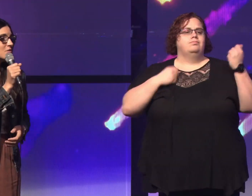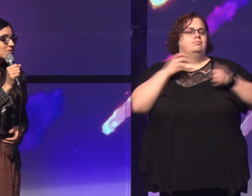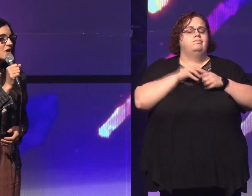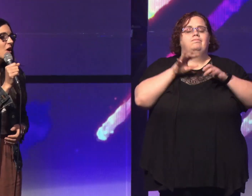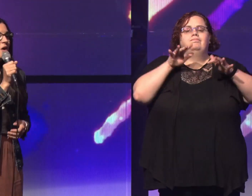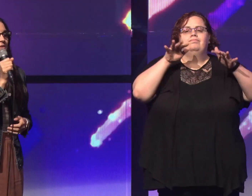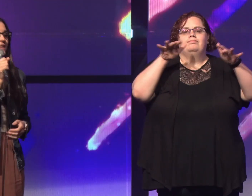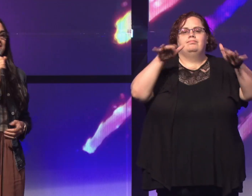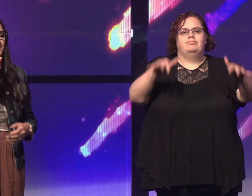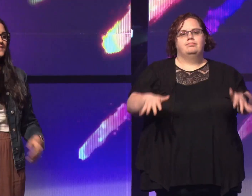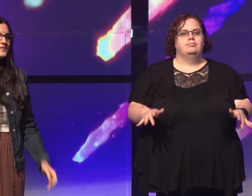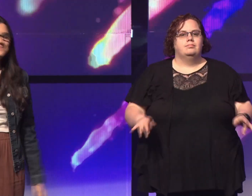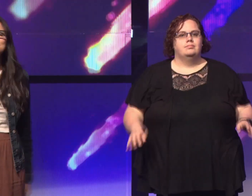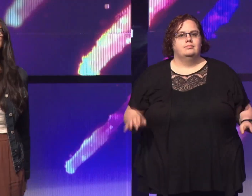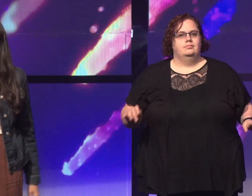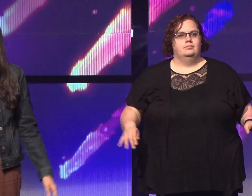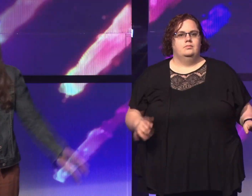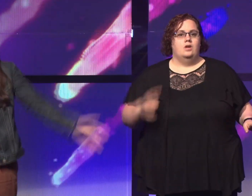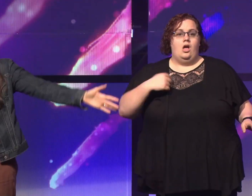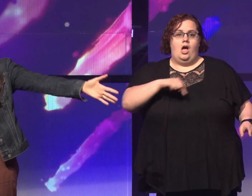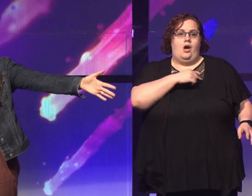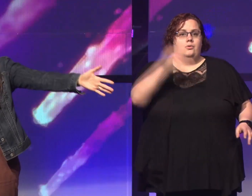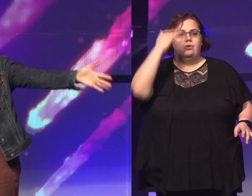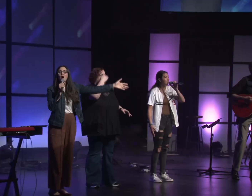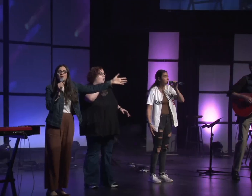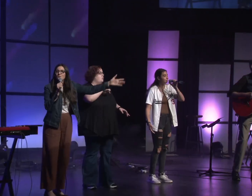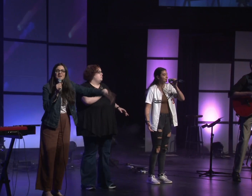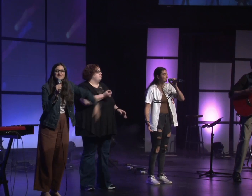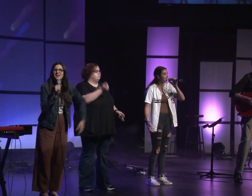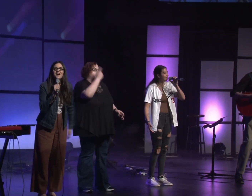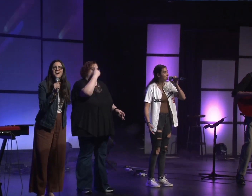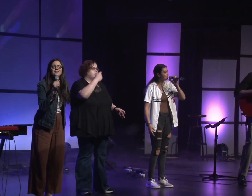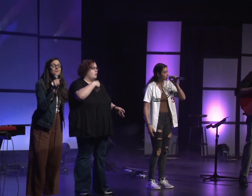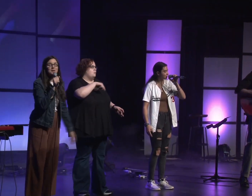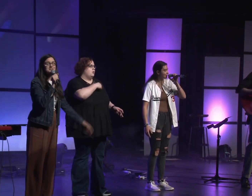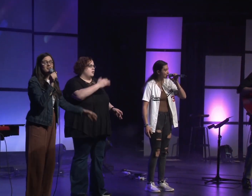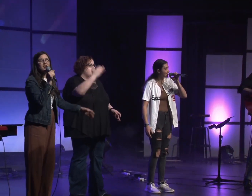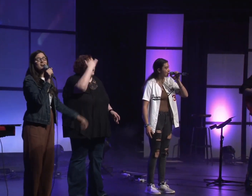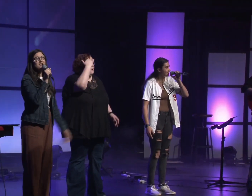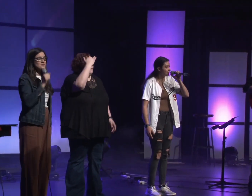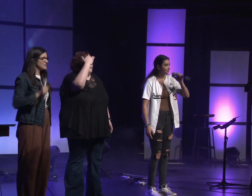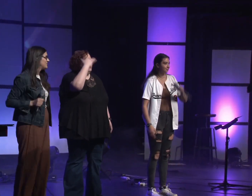joy overflowing. We know,